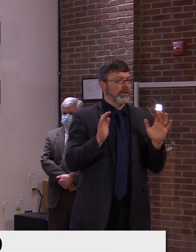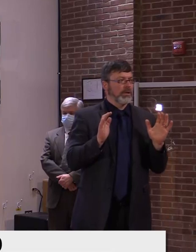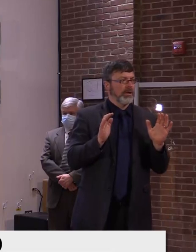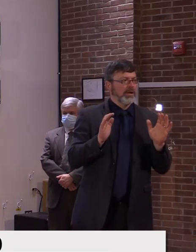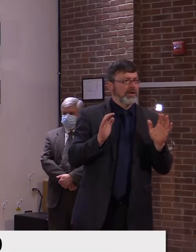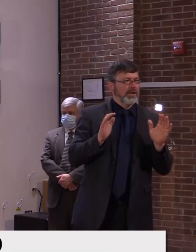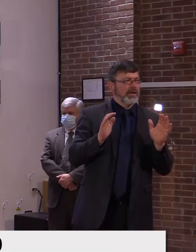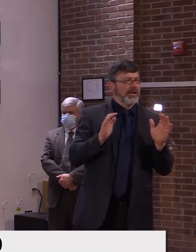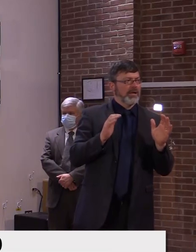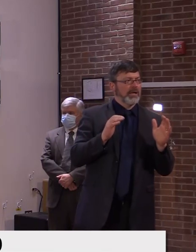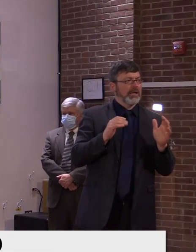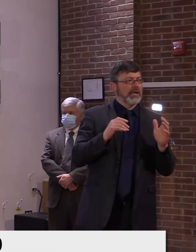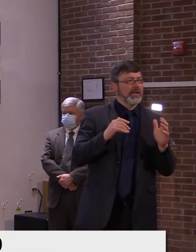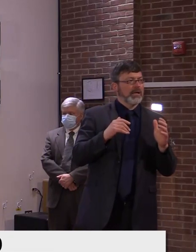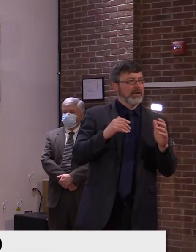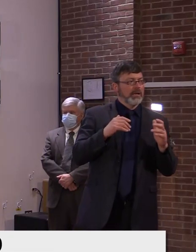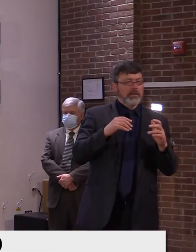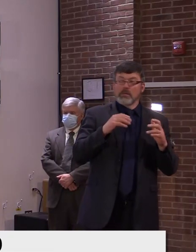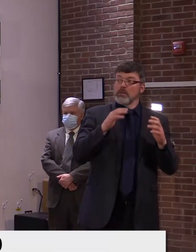well when it's available.